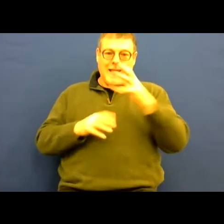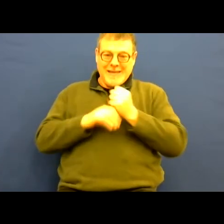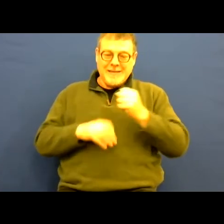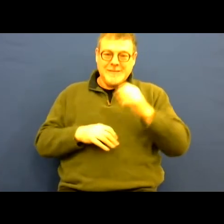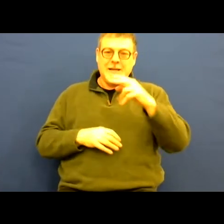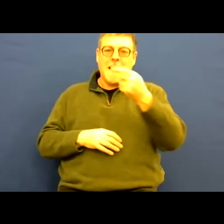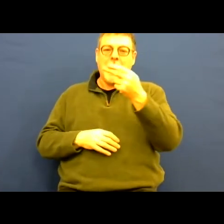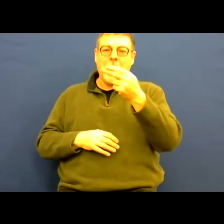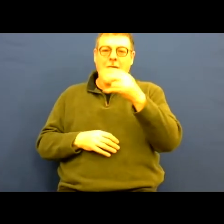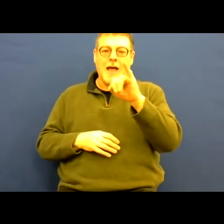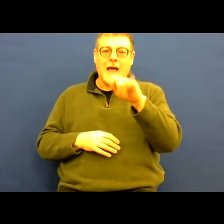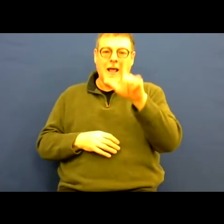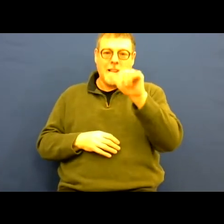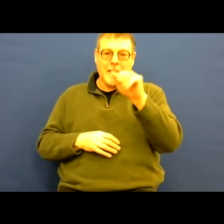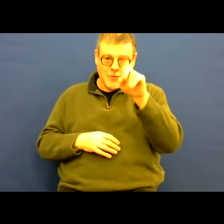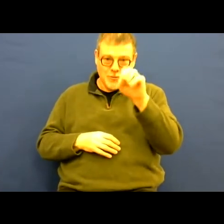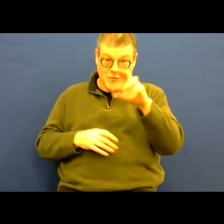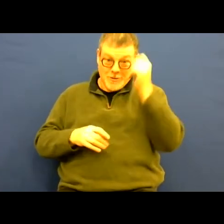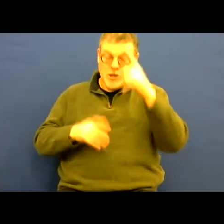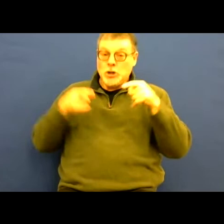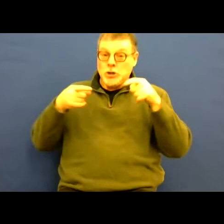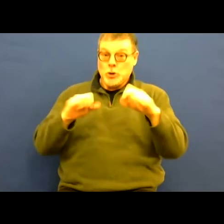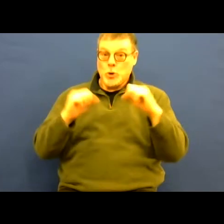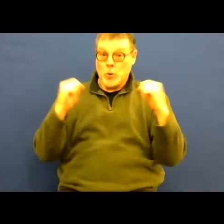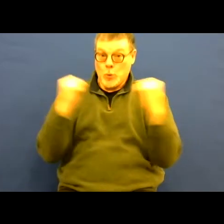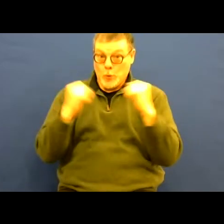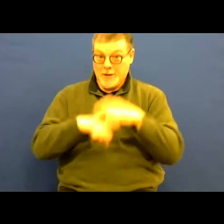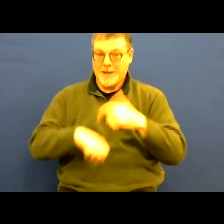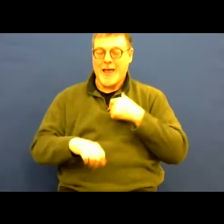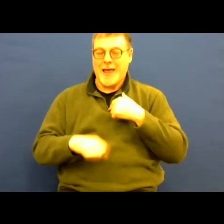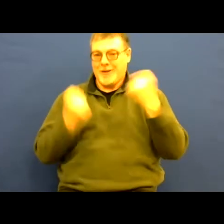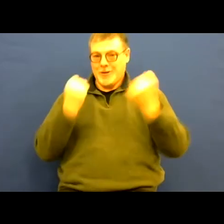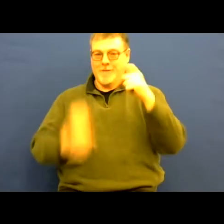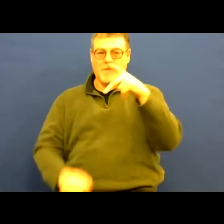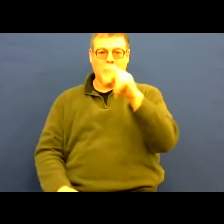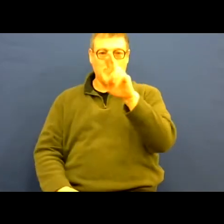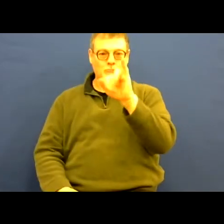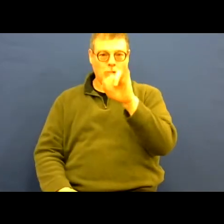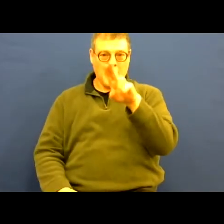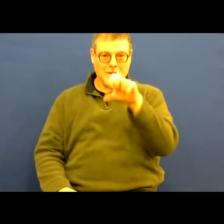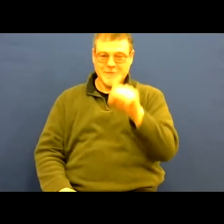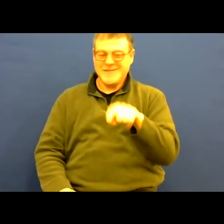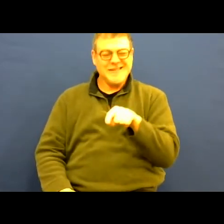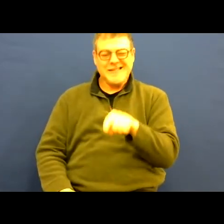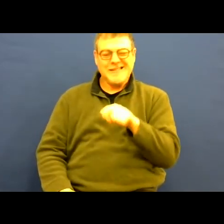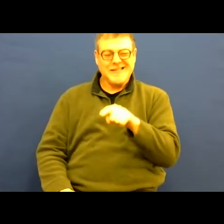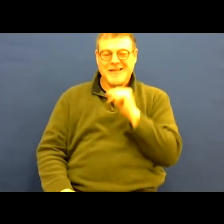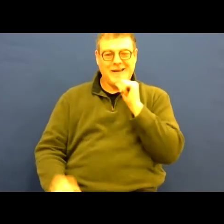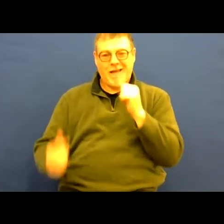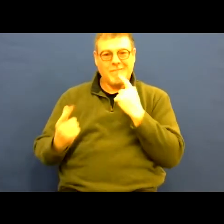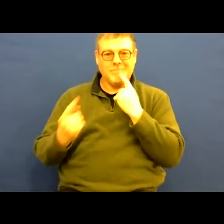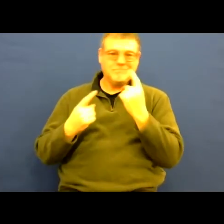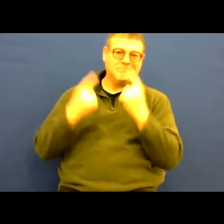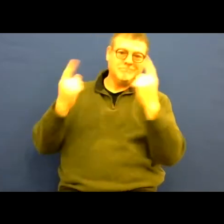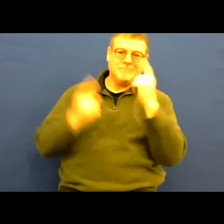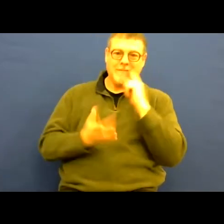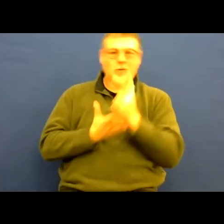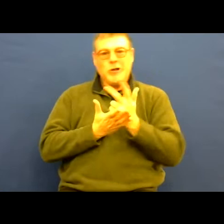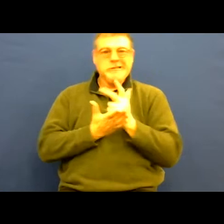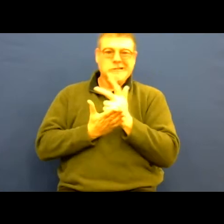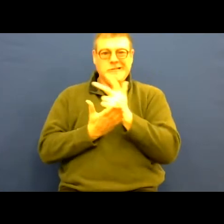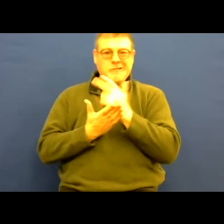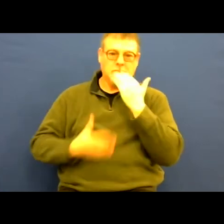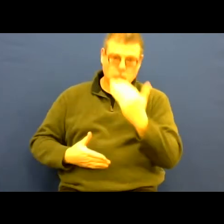Highlander. I in the winter drive a Prius, the Prius, and it's not known for its traction. Although that I will